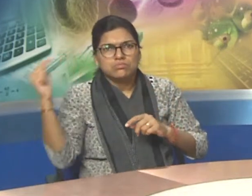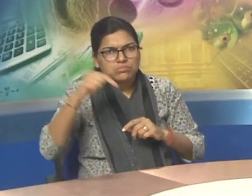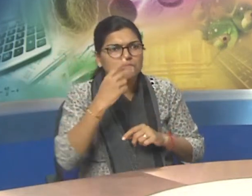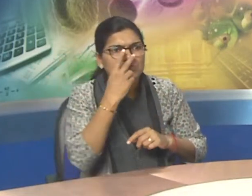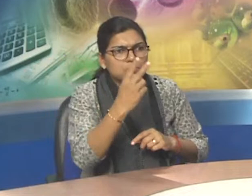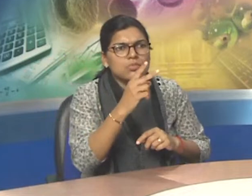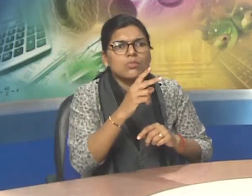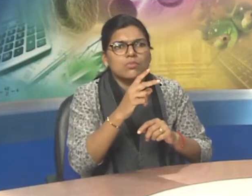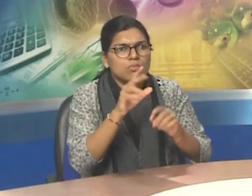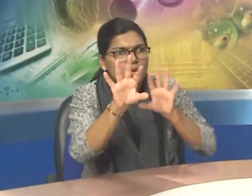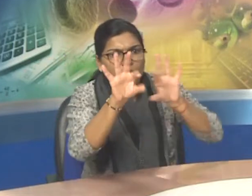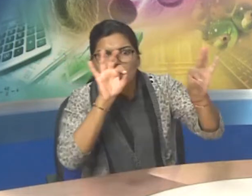arrangement.